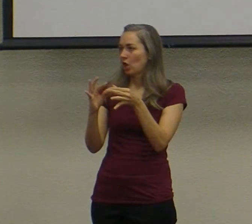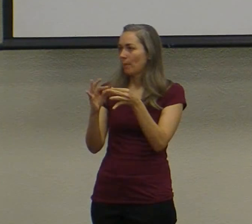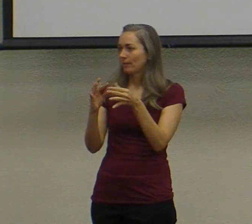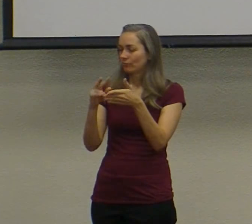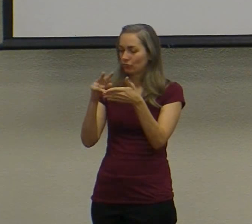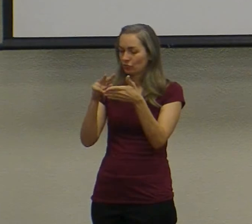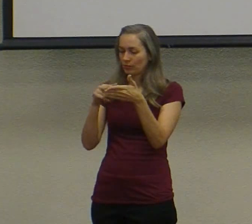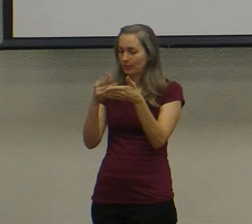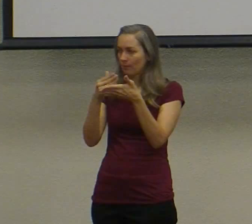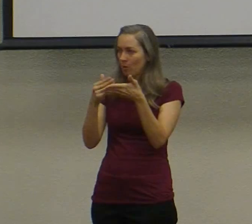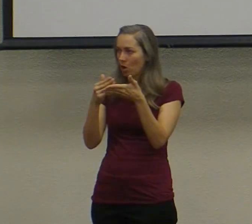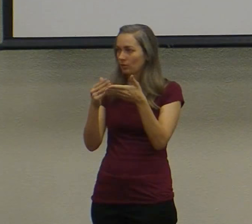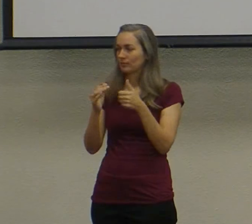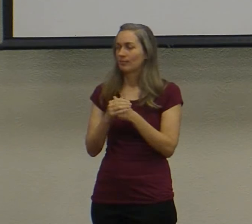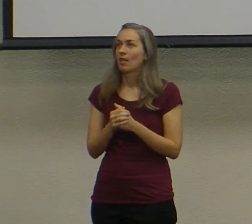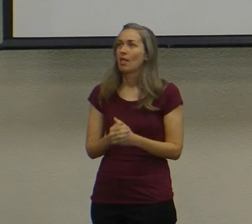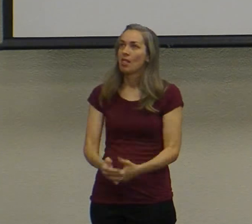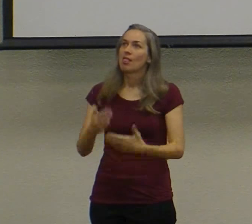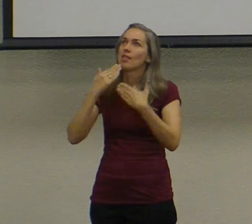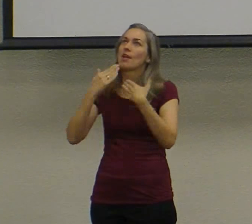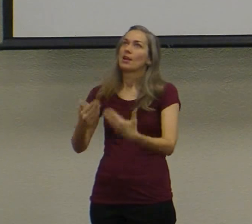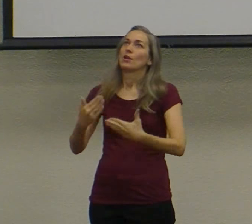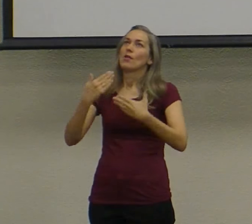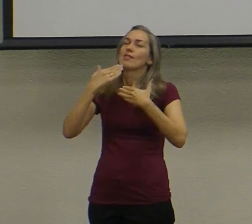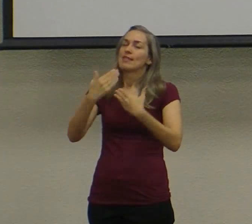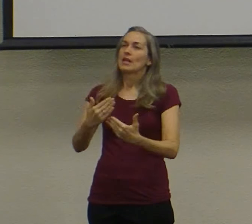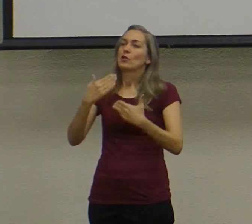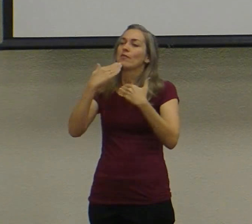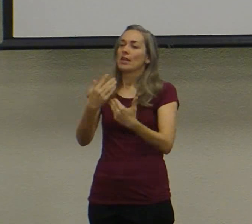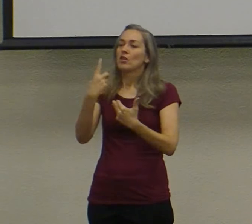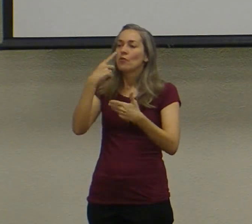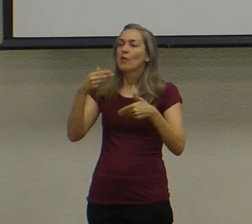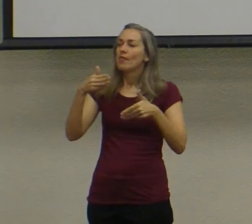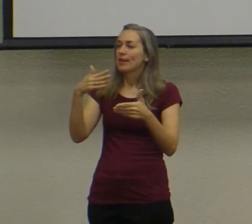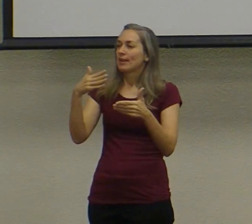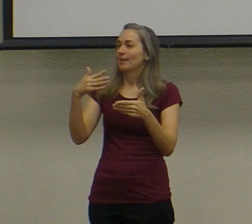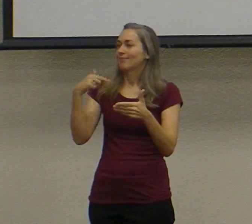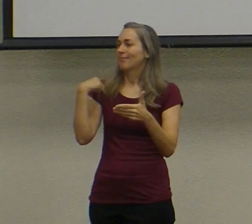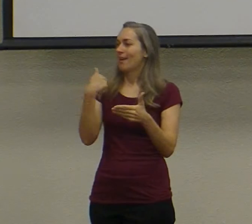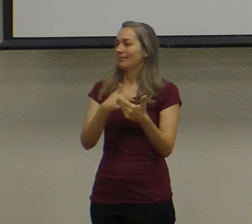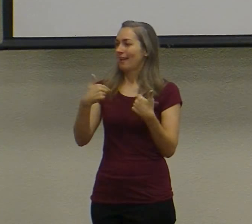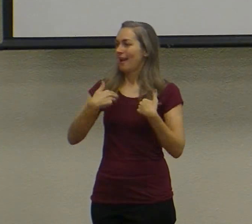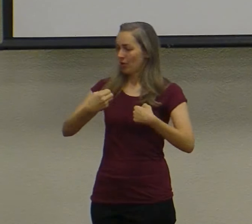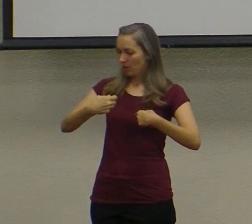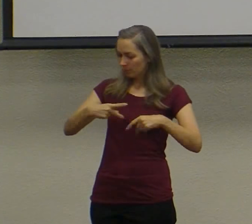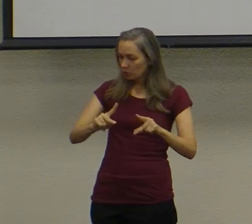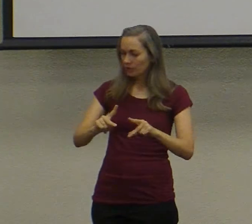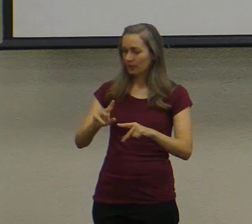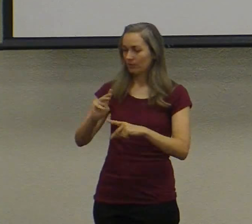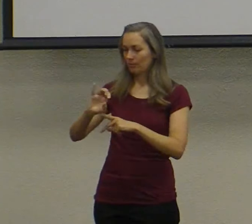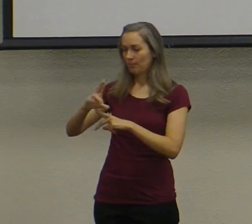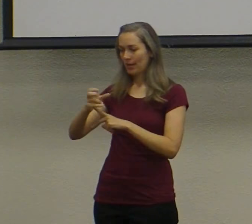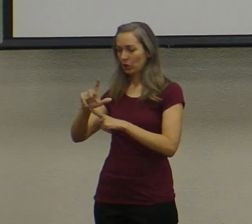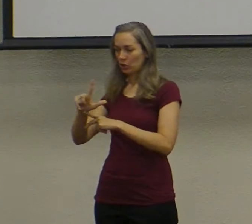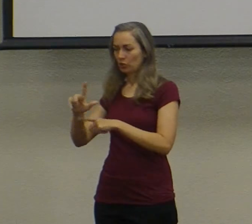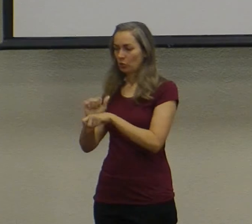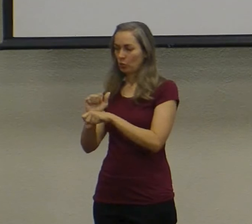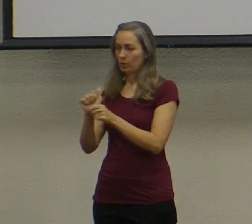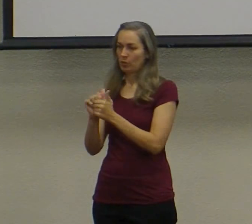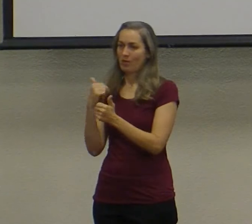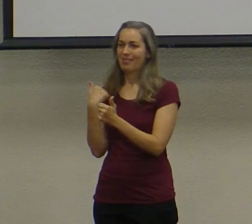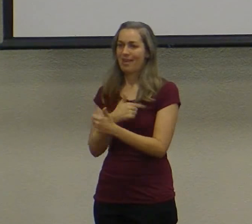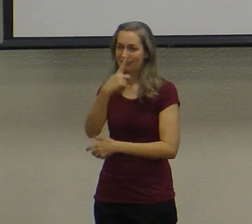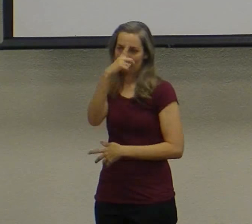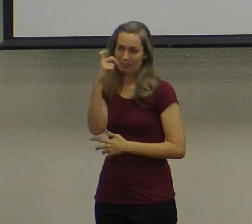read a portion of it. It says, "Thank you, thank you, thank you for allowing this opportunity for Michael to work with us this summer. It